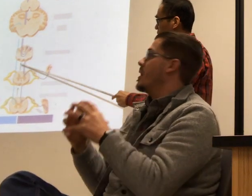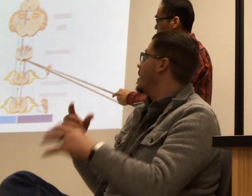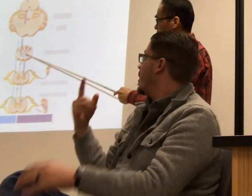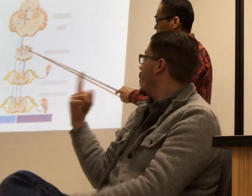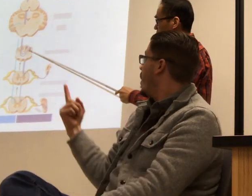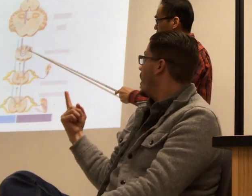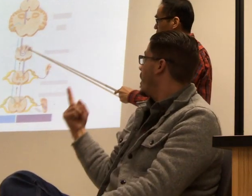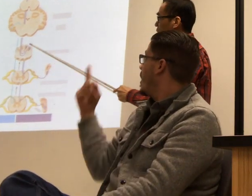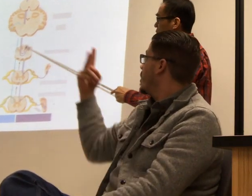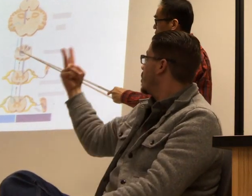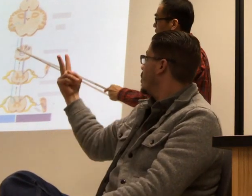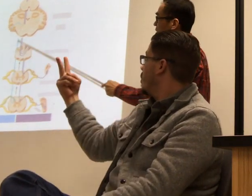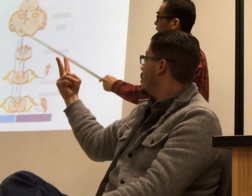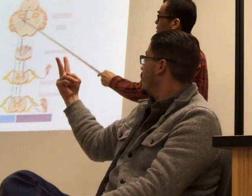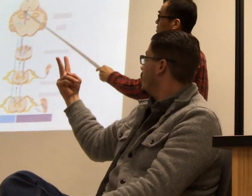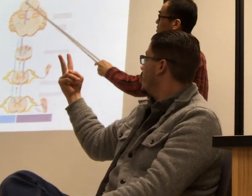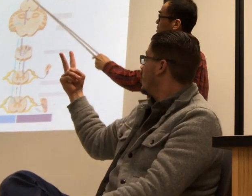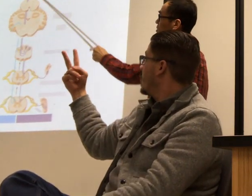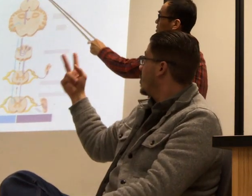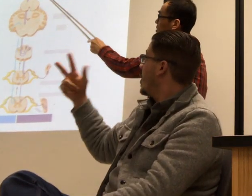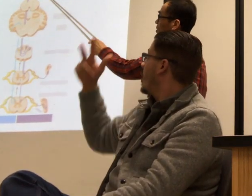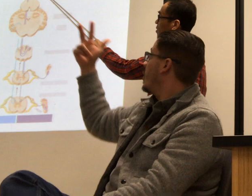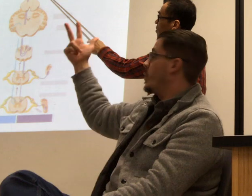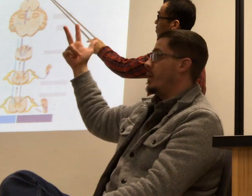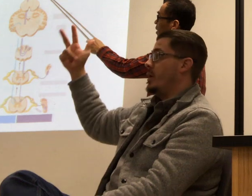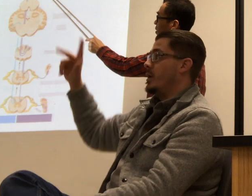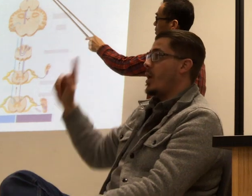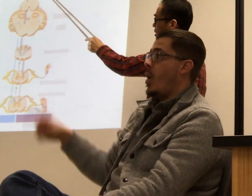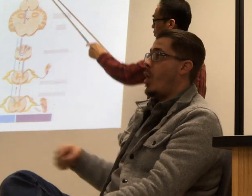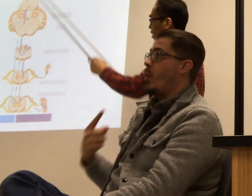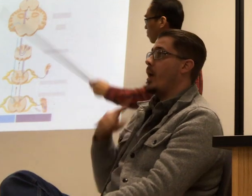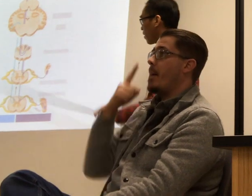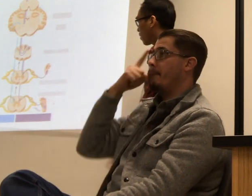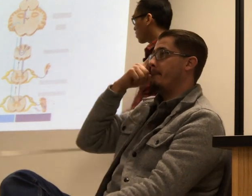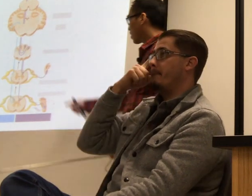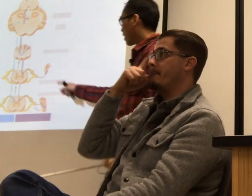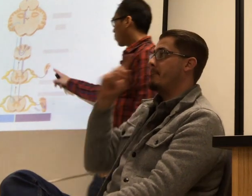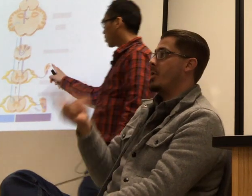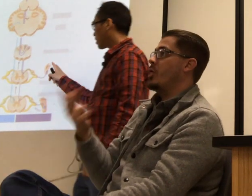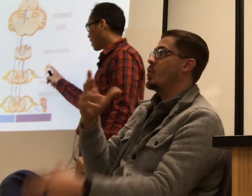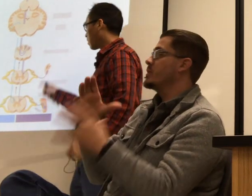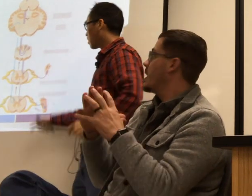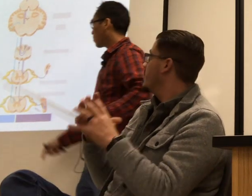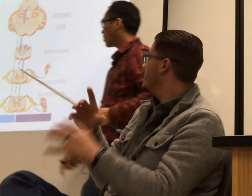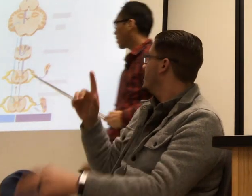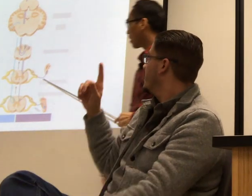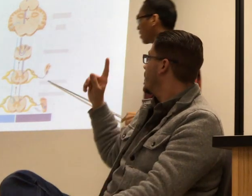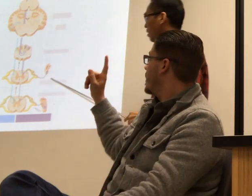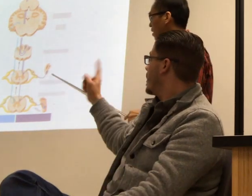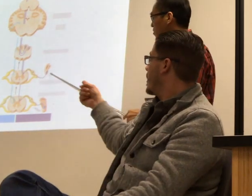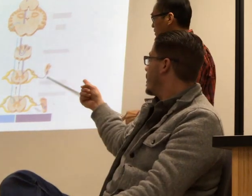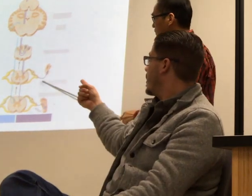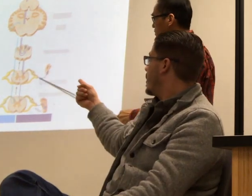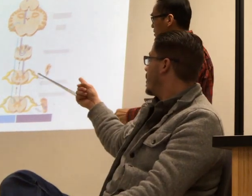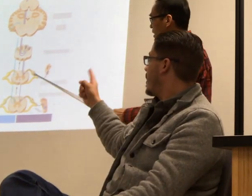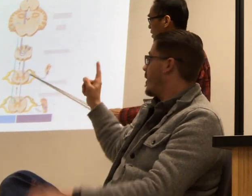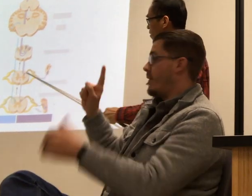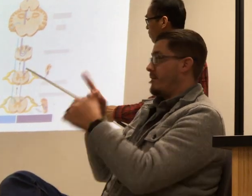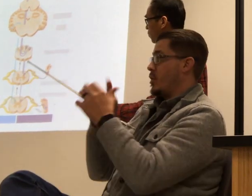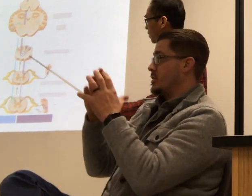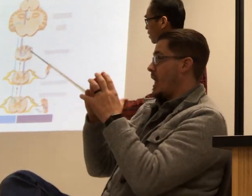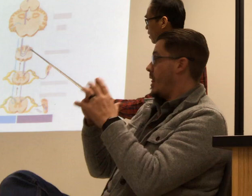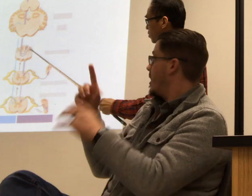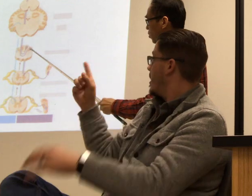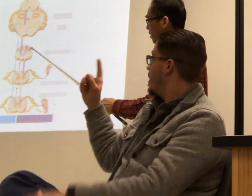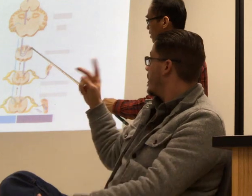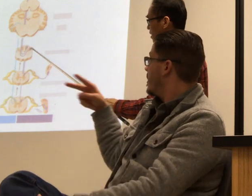2 cell, 3 cells. Okay, go all the way up there. Here's once again. Here's the first